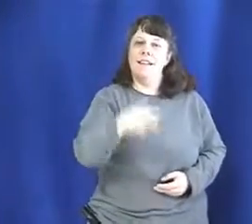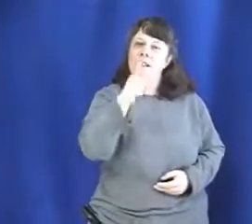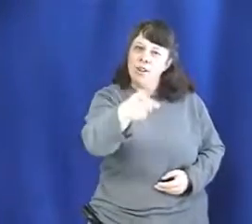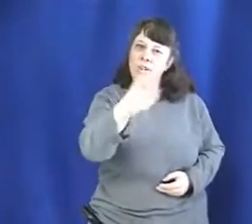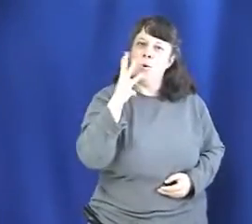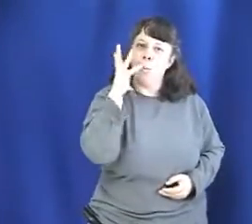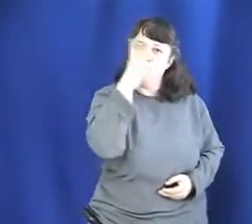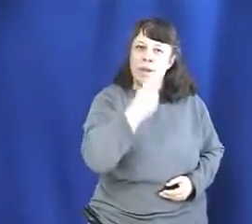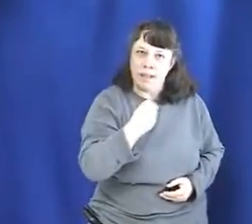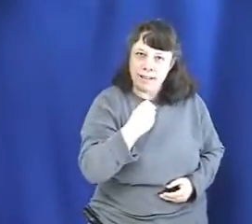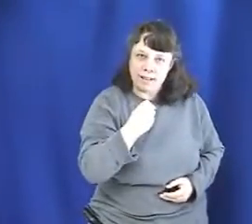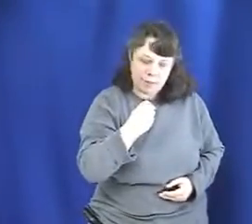You're pretty.